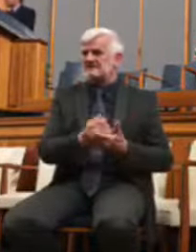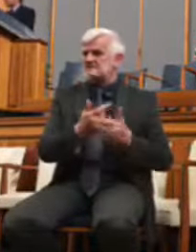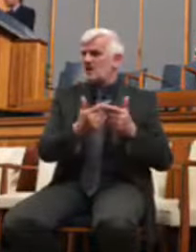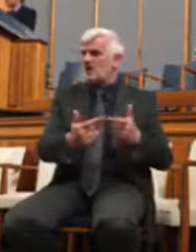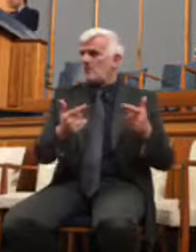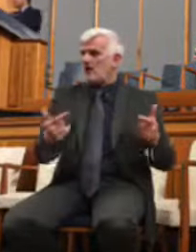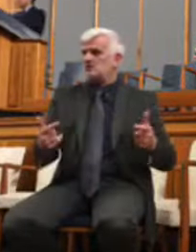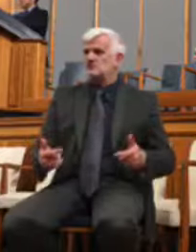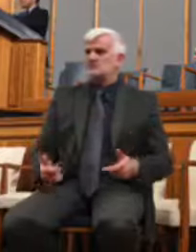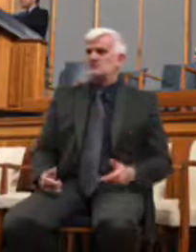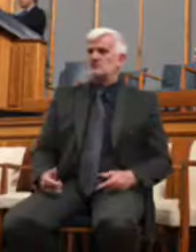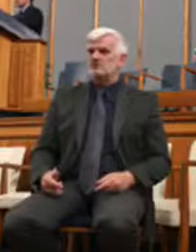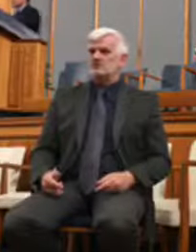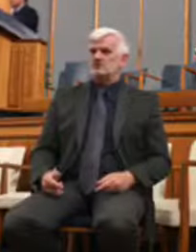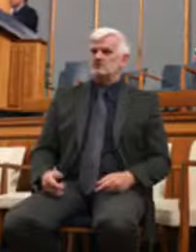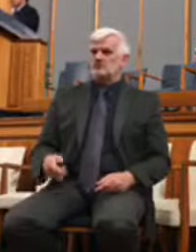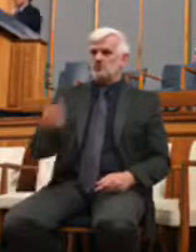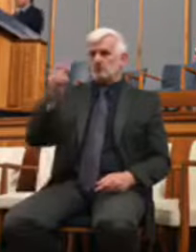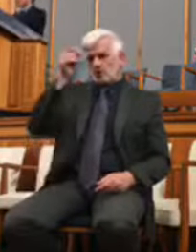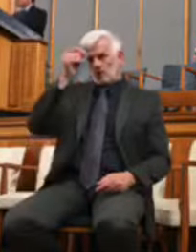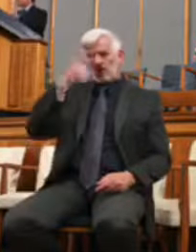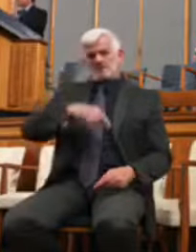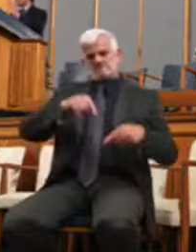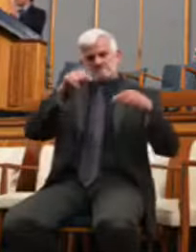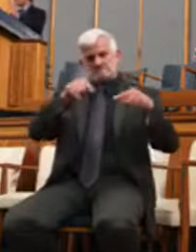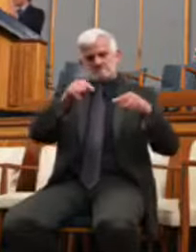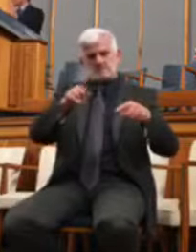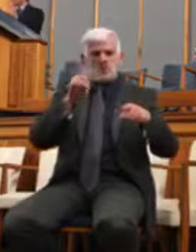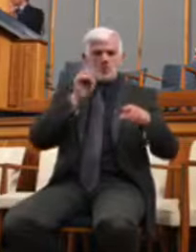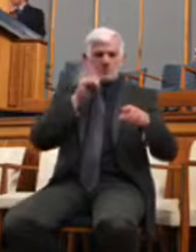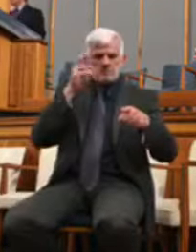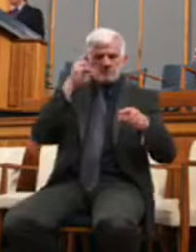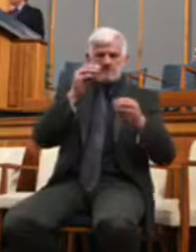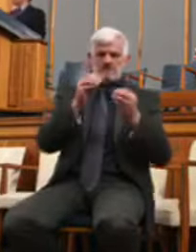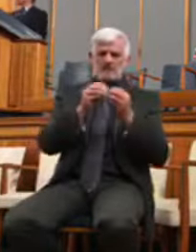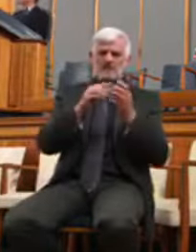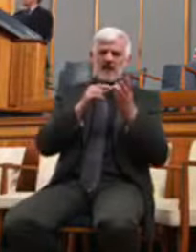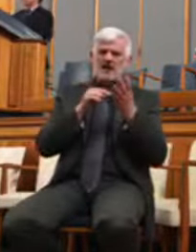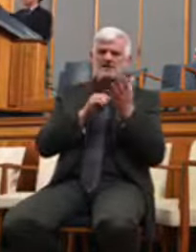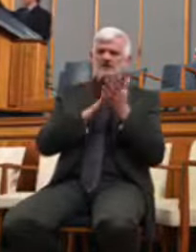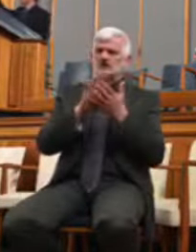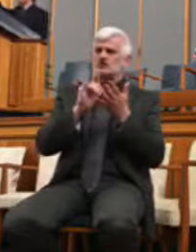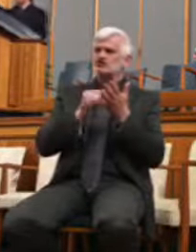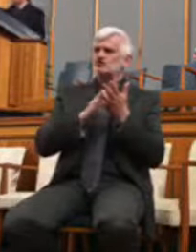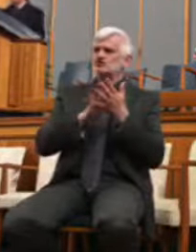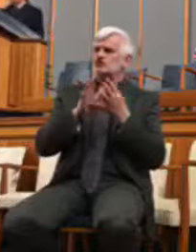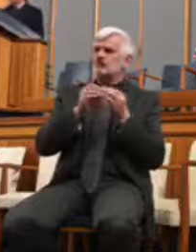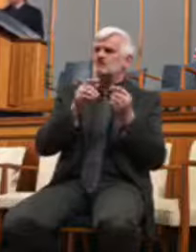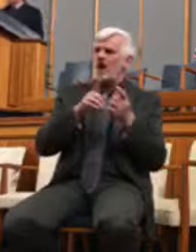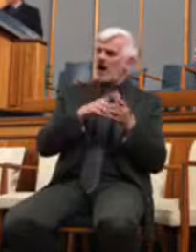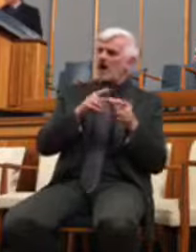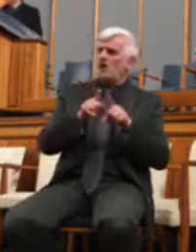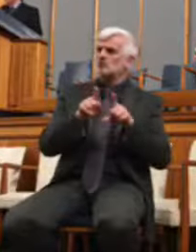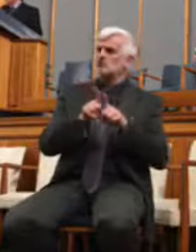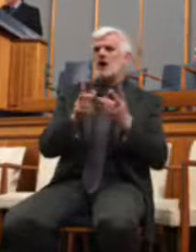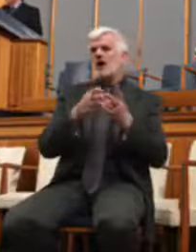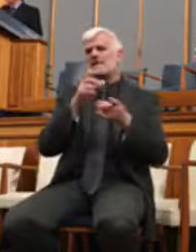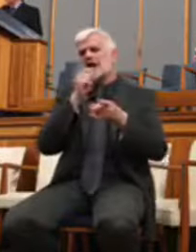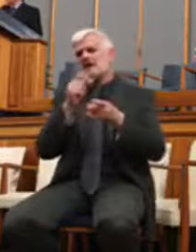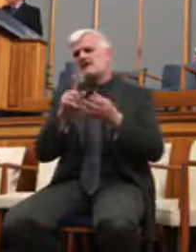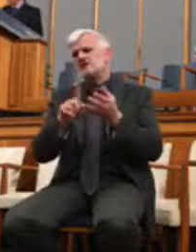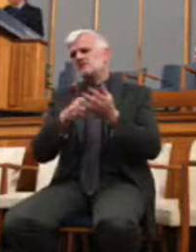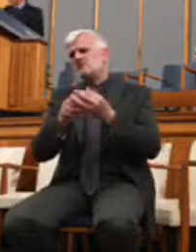against Bathsheba, against Uriah, but when he's making his confession, he said, "Against thee, and thee